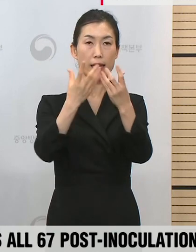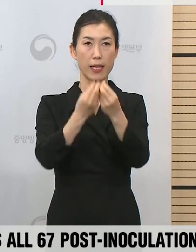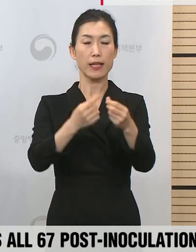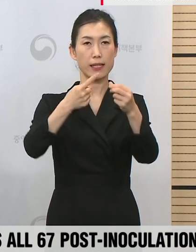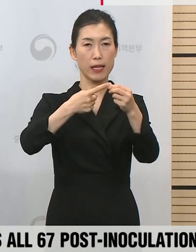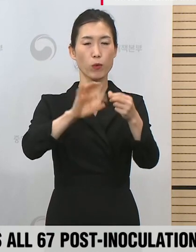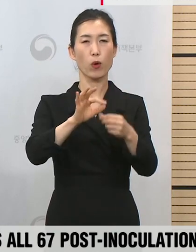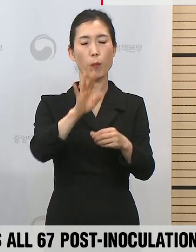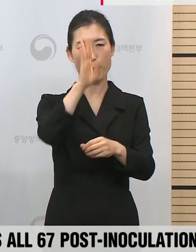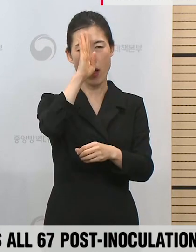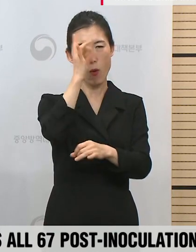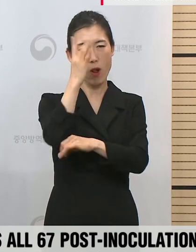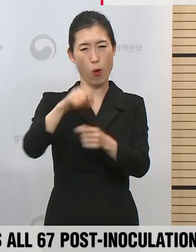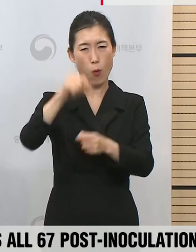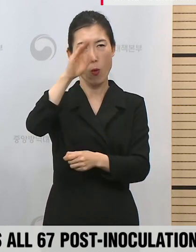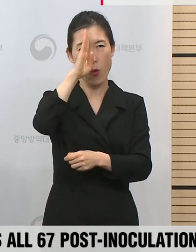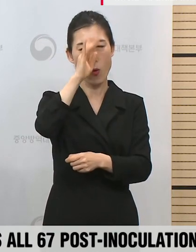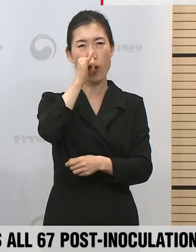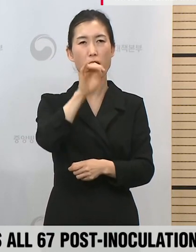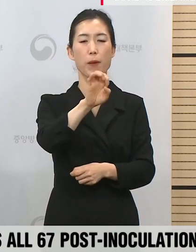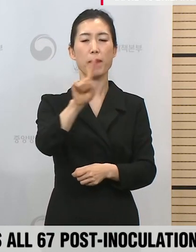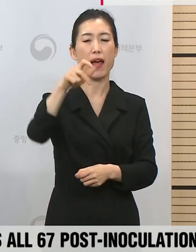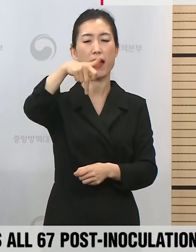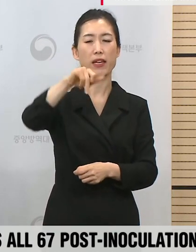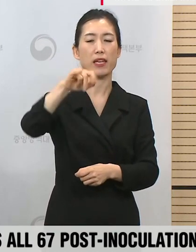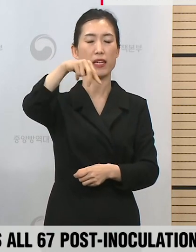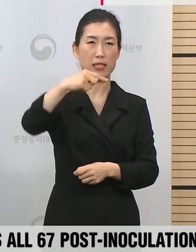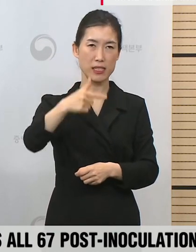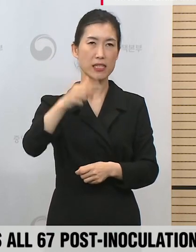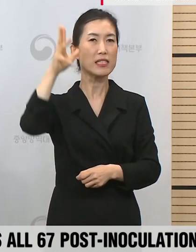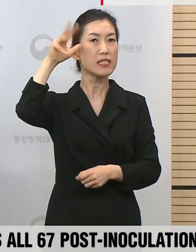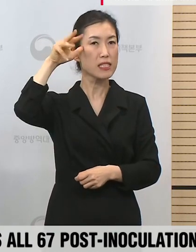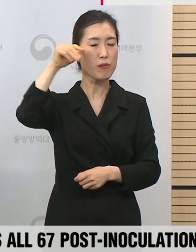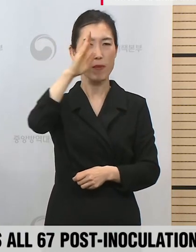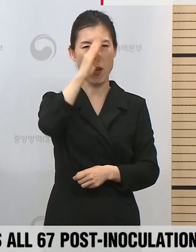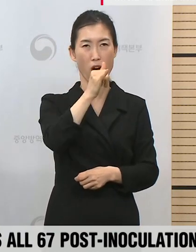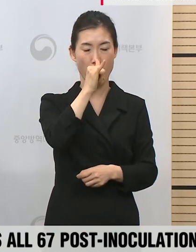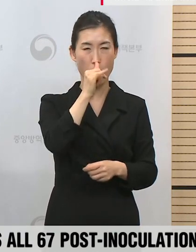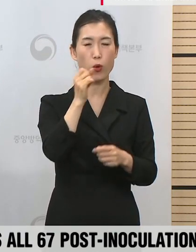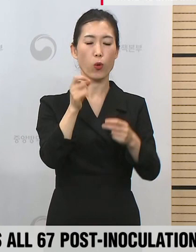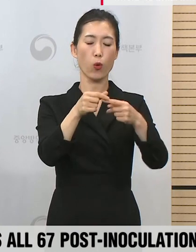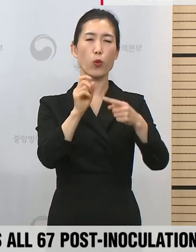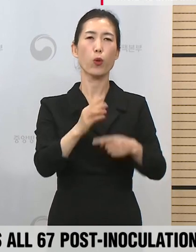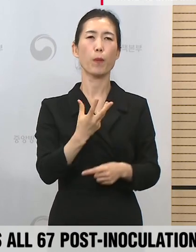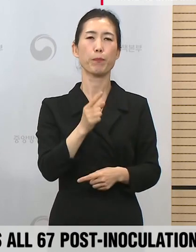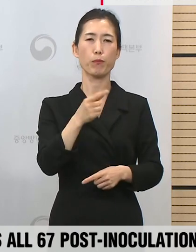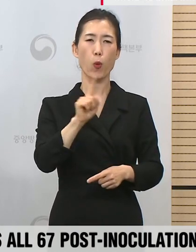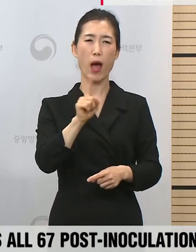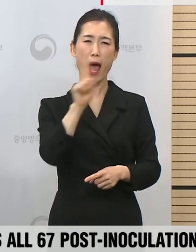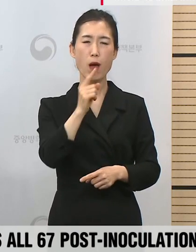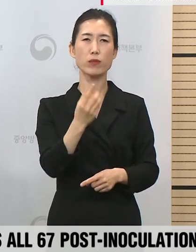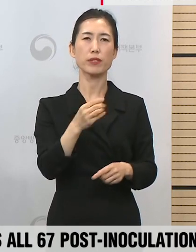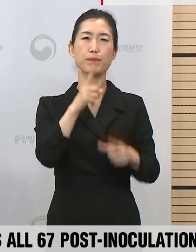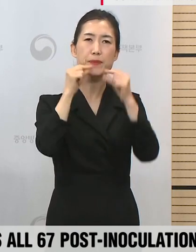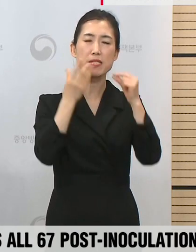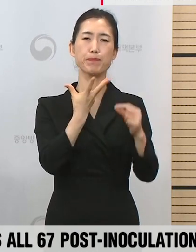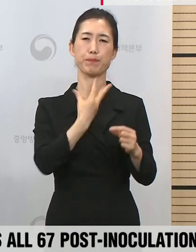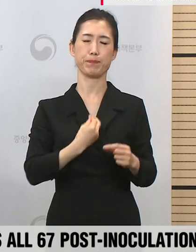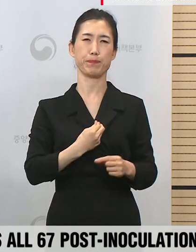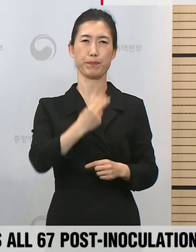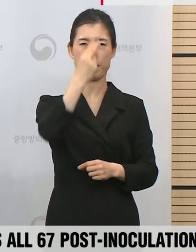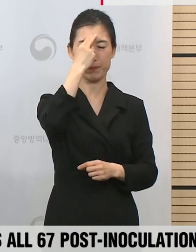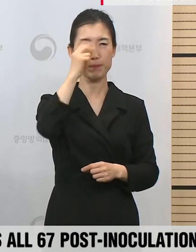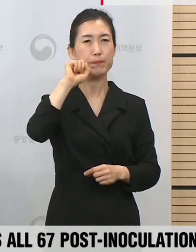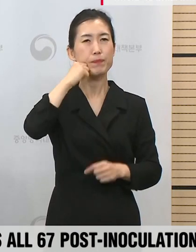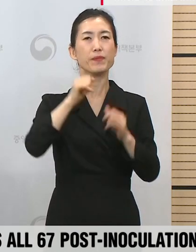the correlation with the vaccine. And the first one was in relation to the person with Parkinson's disease as well as